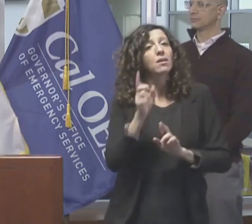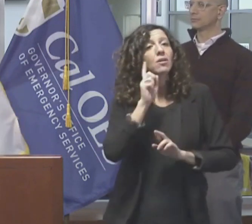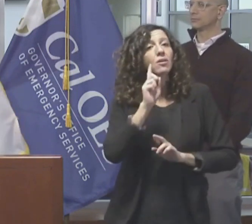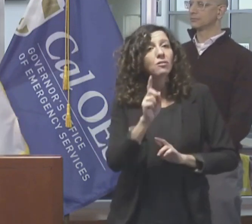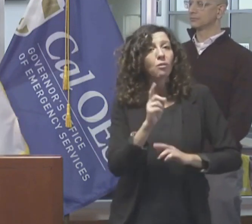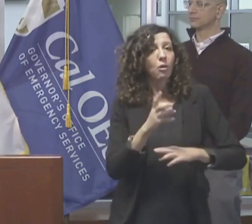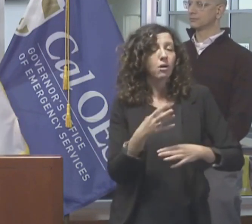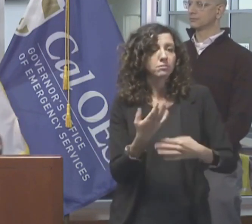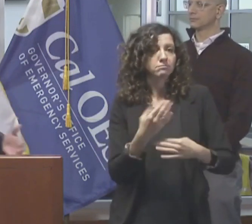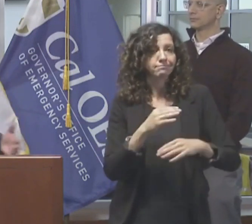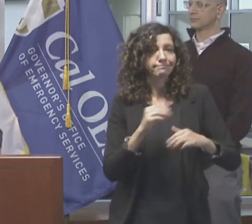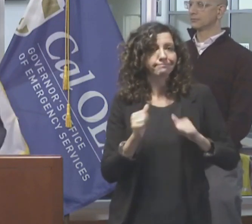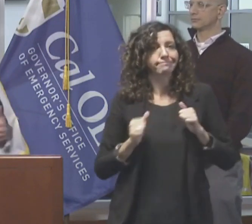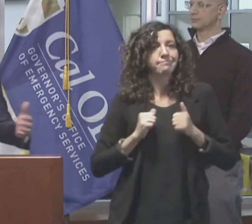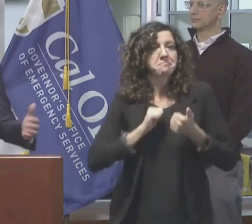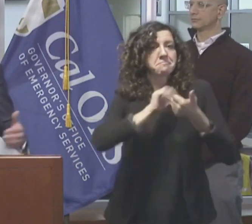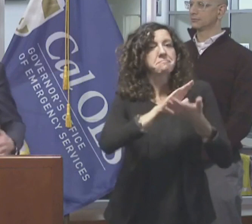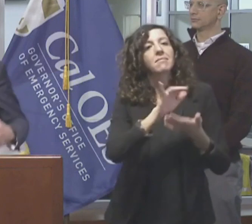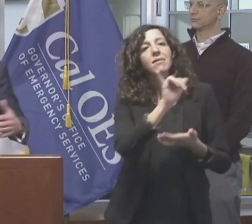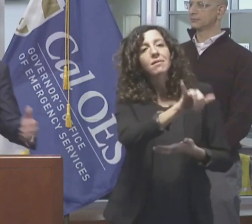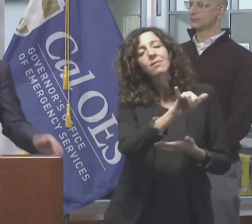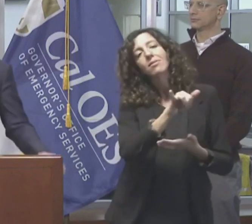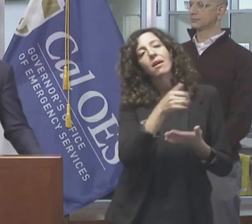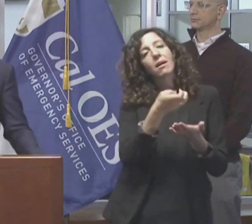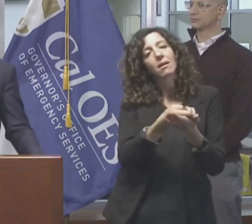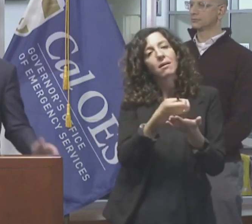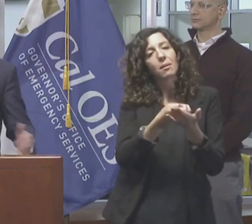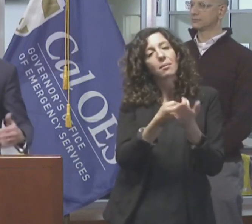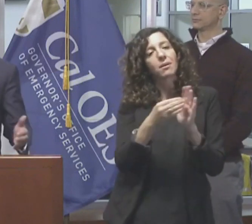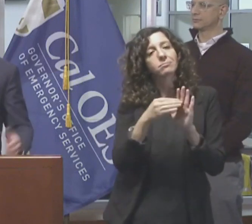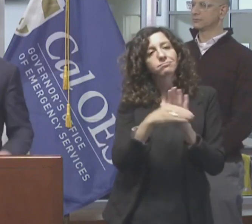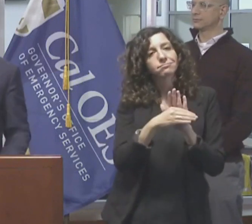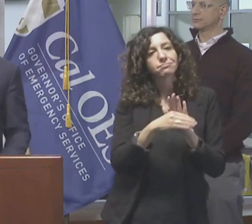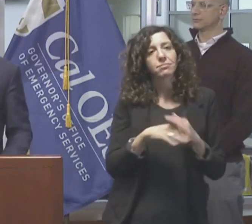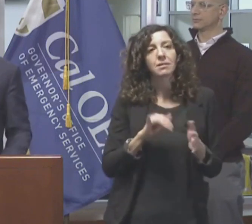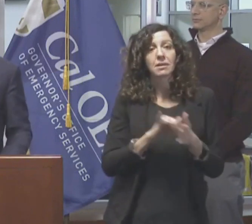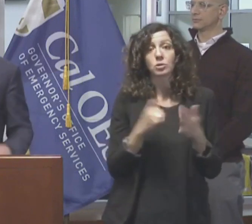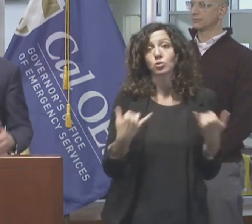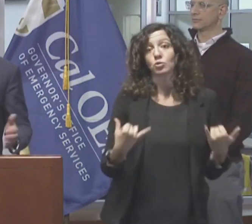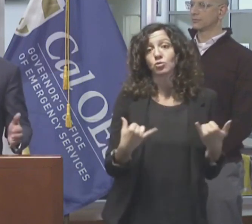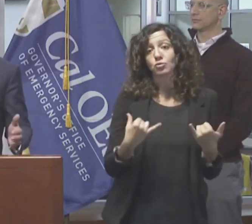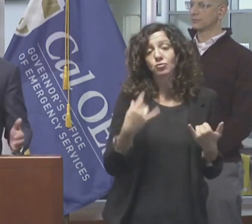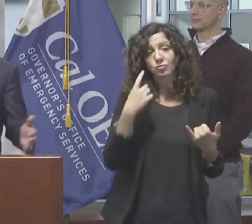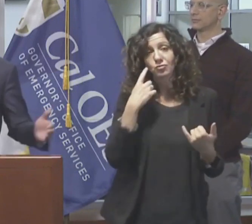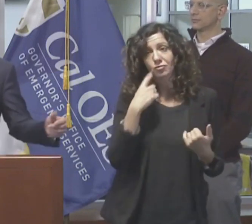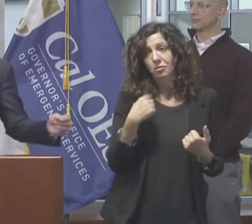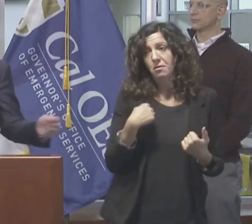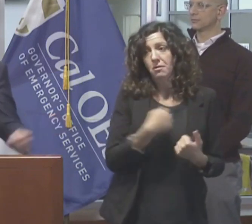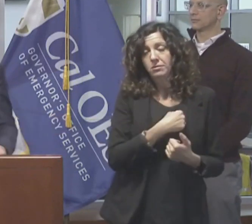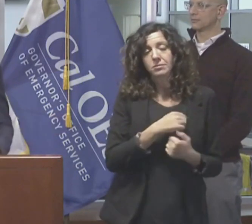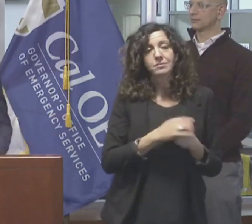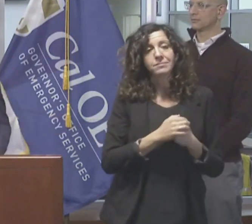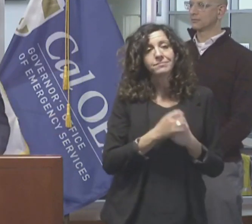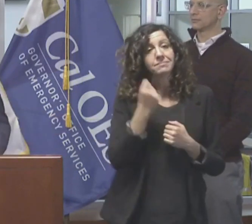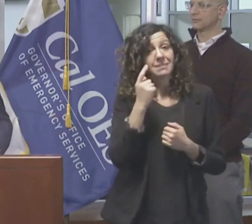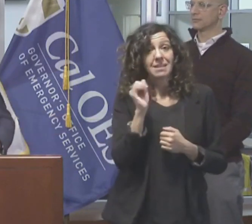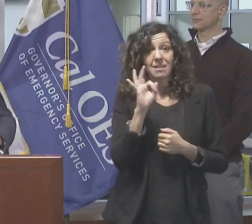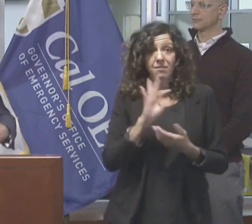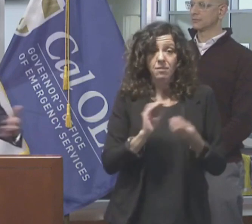reserves and our capacity to move things around. That's current environment. To the extent this is more